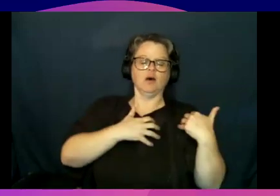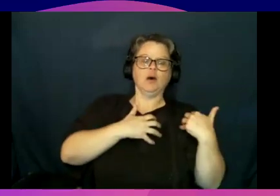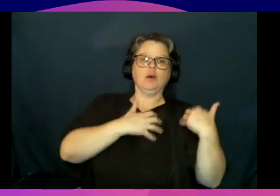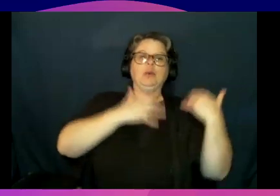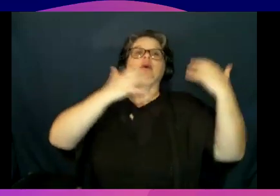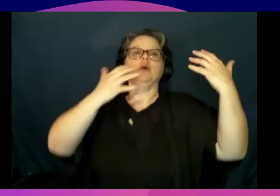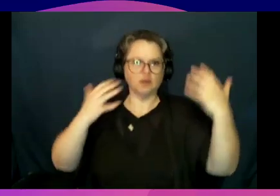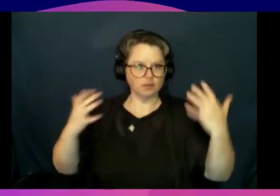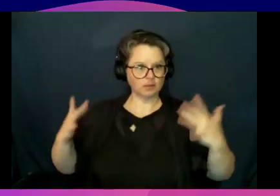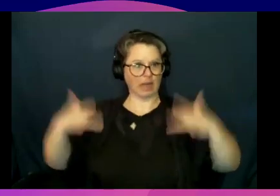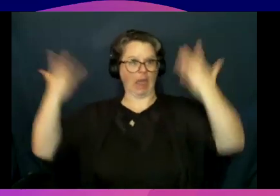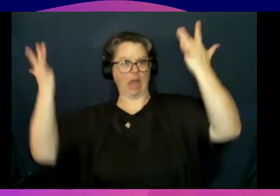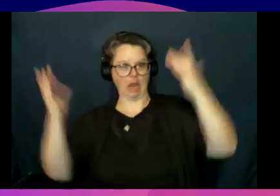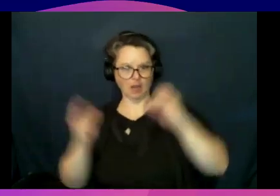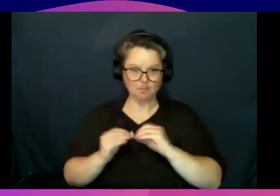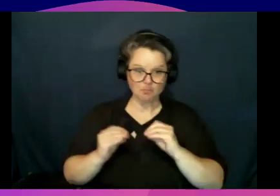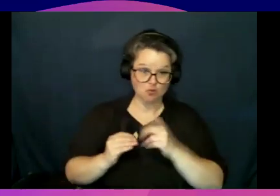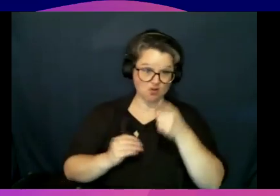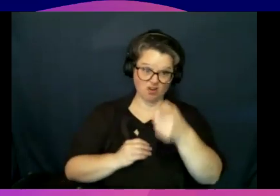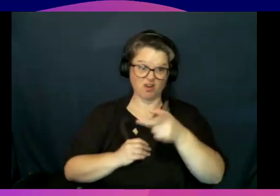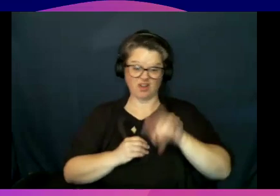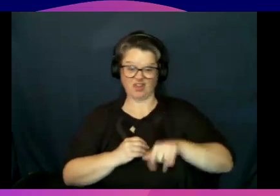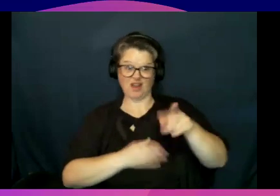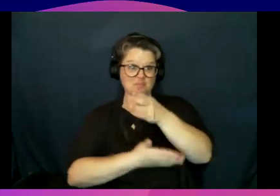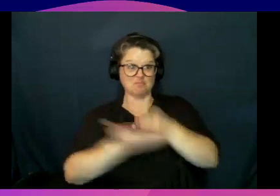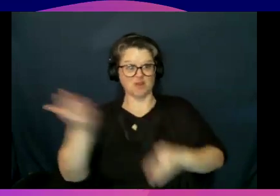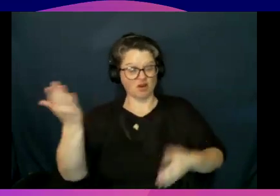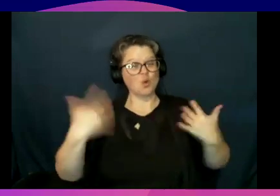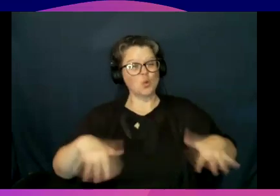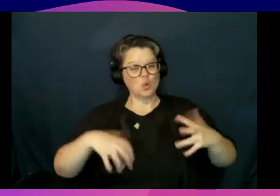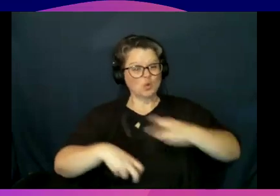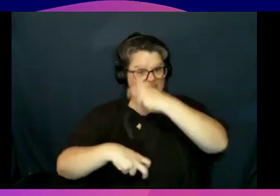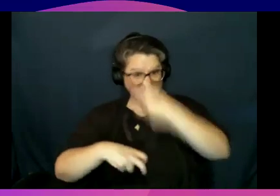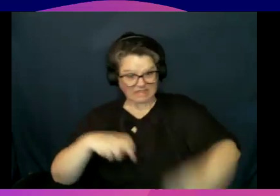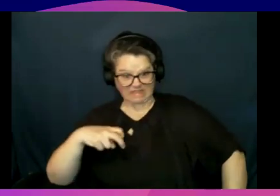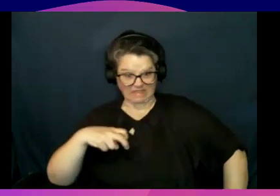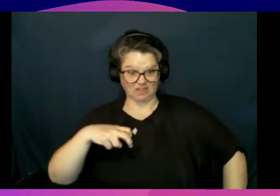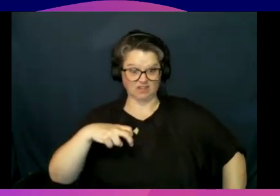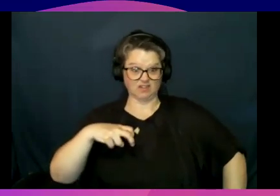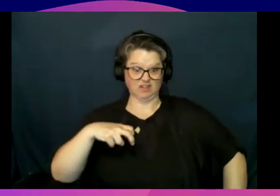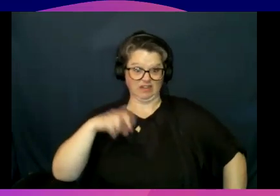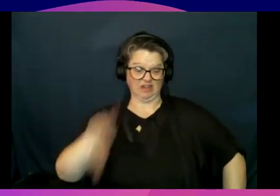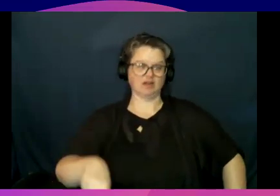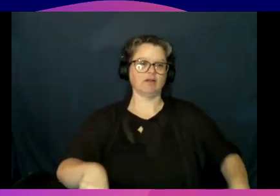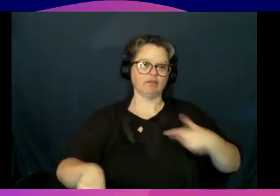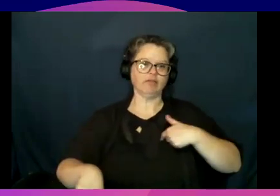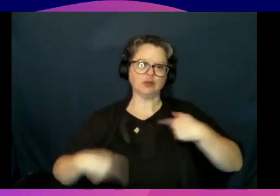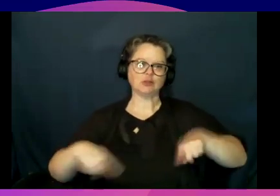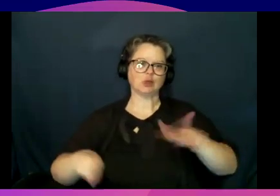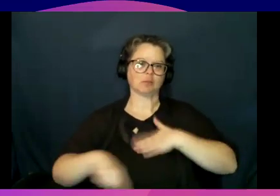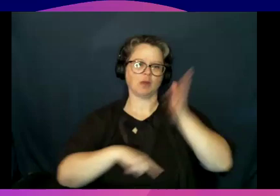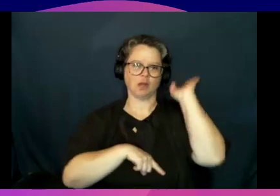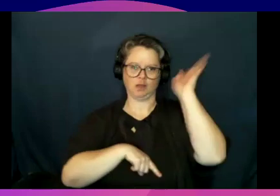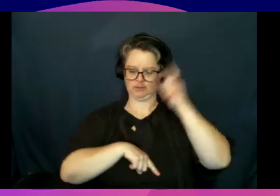has engaged with over this past 12 years. But I think what I would say is squeaky wheel. And like, even if you can